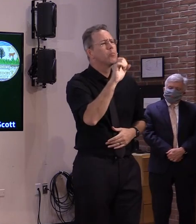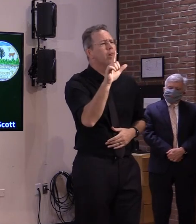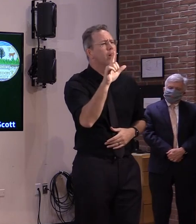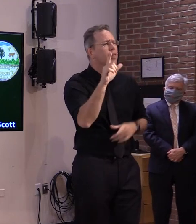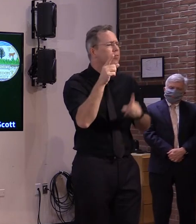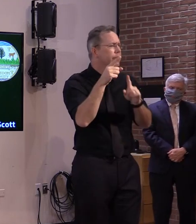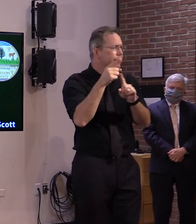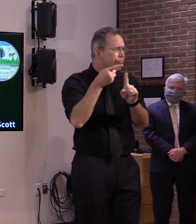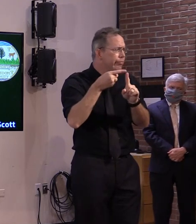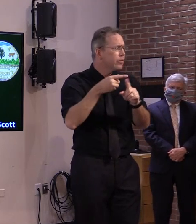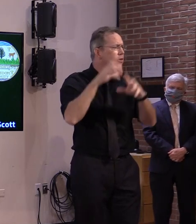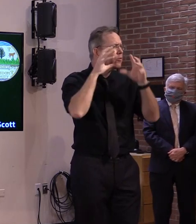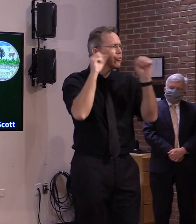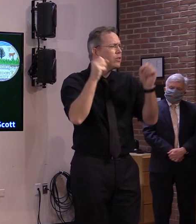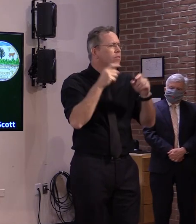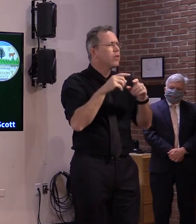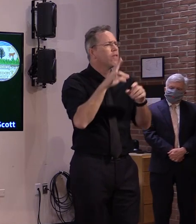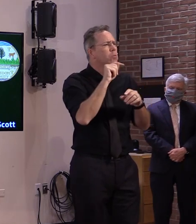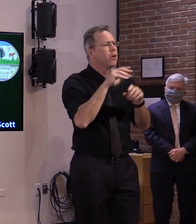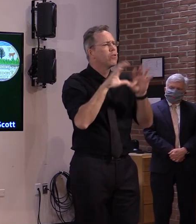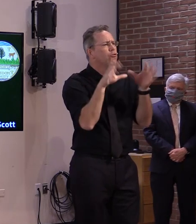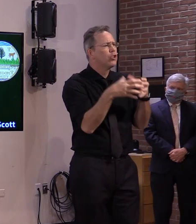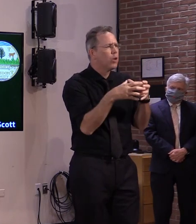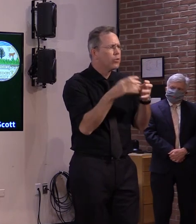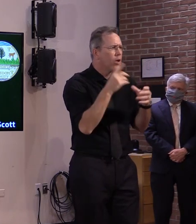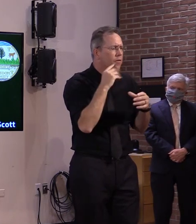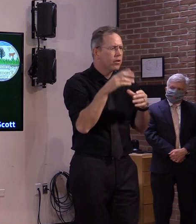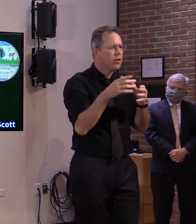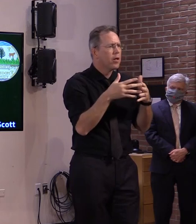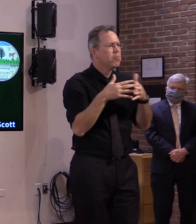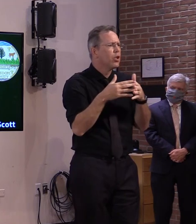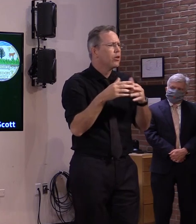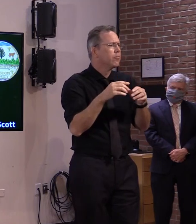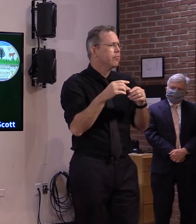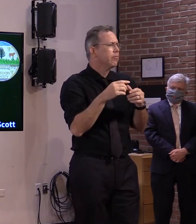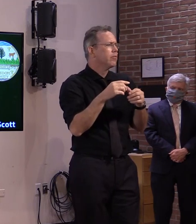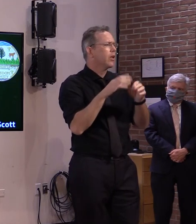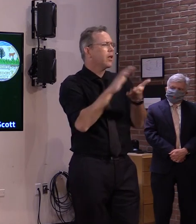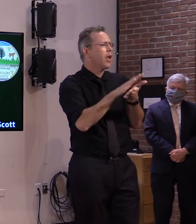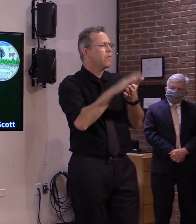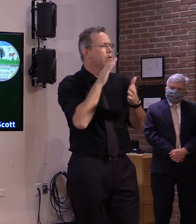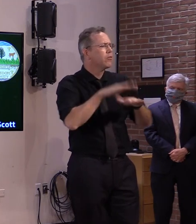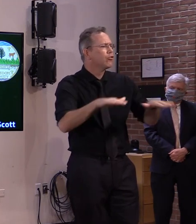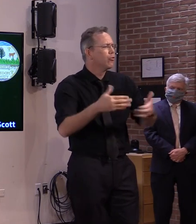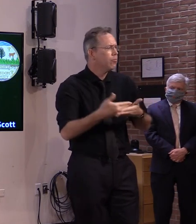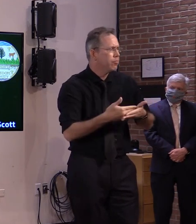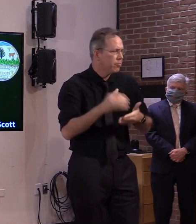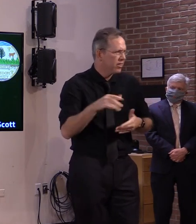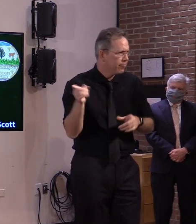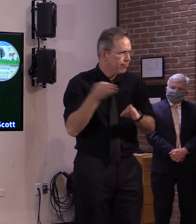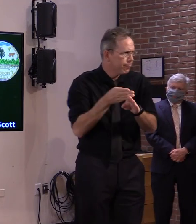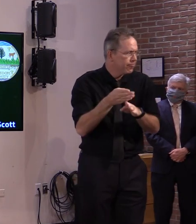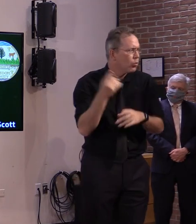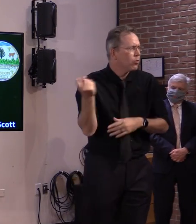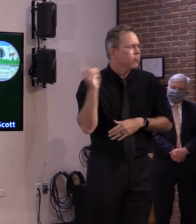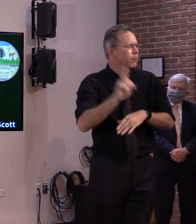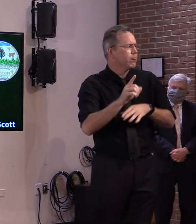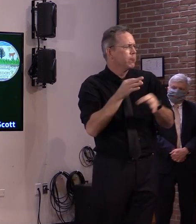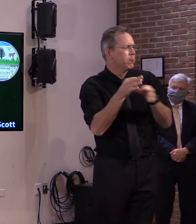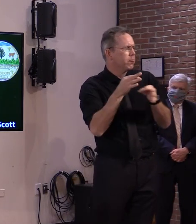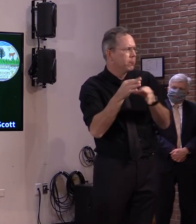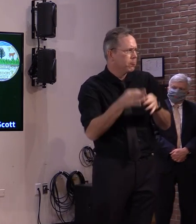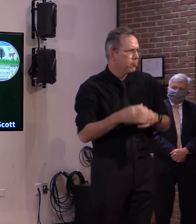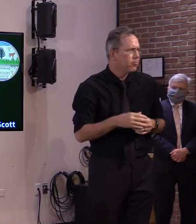today. As we said, when we reopen schools in September, keeping the level of virus low in our communities is